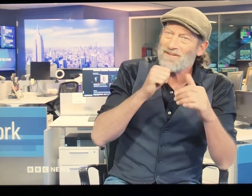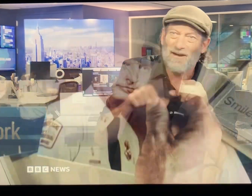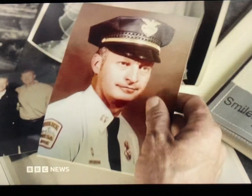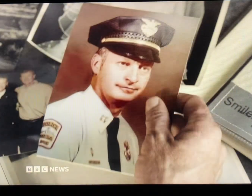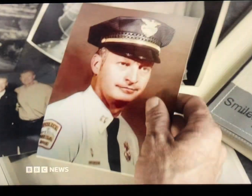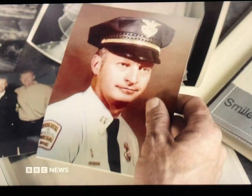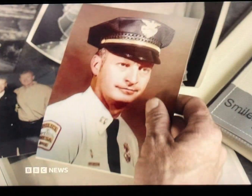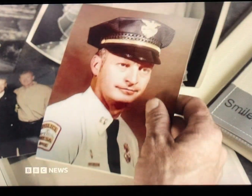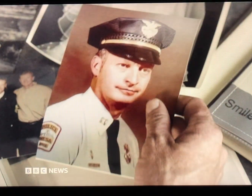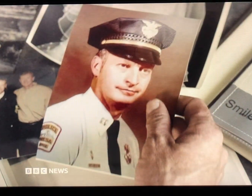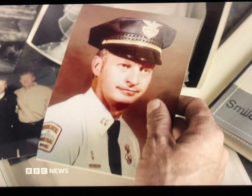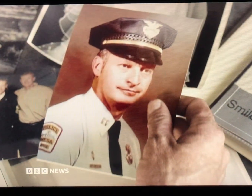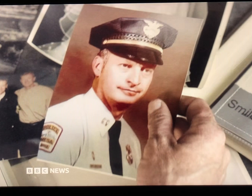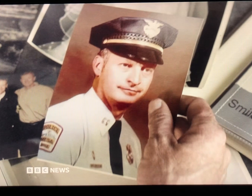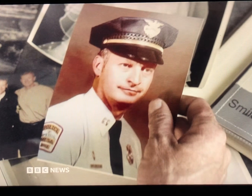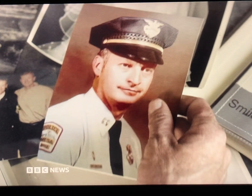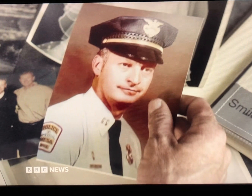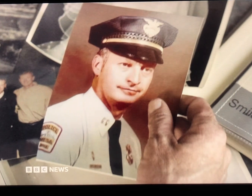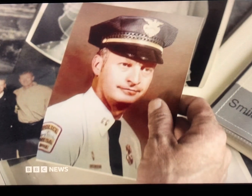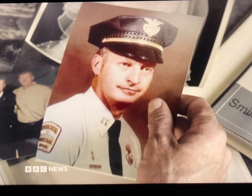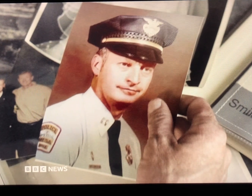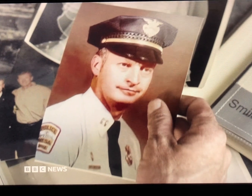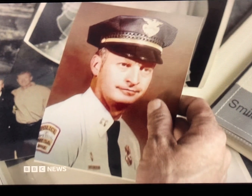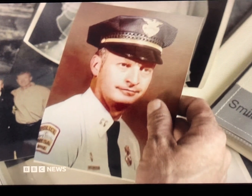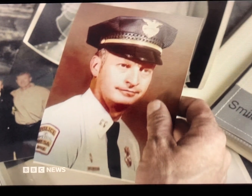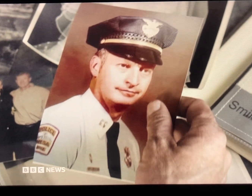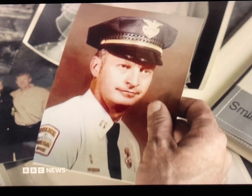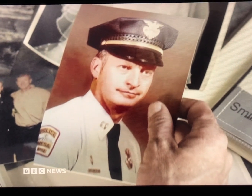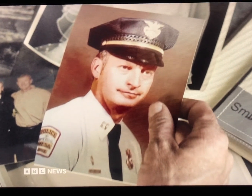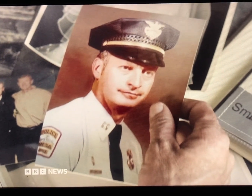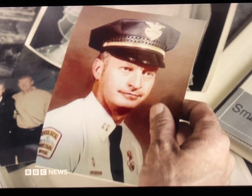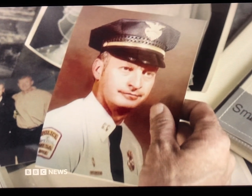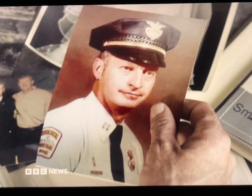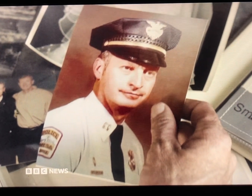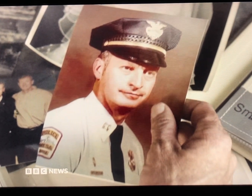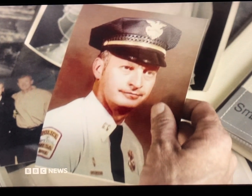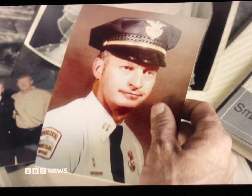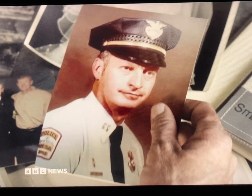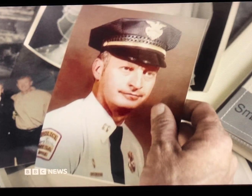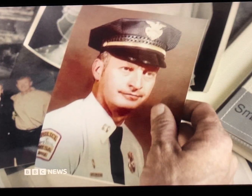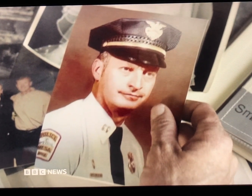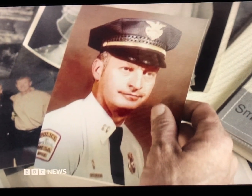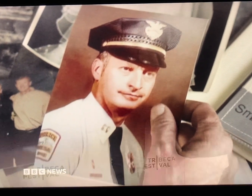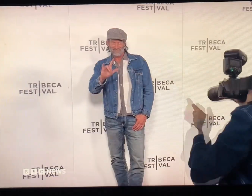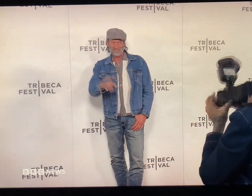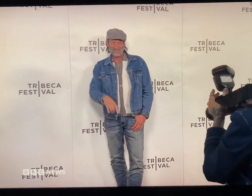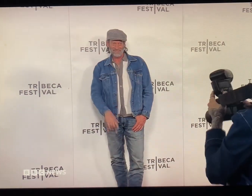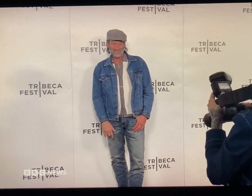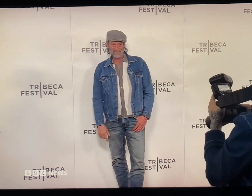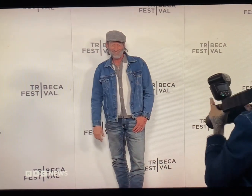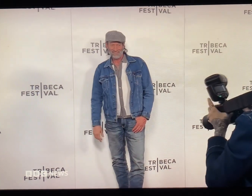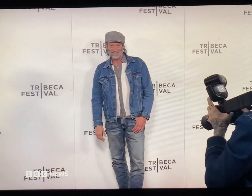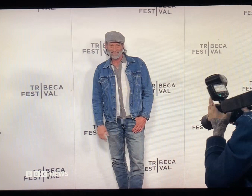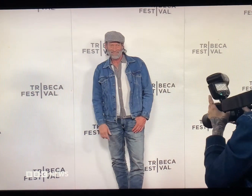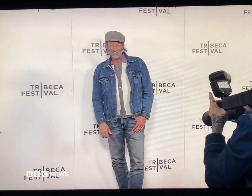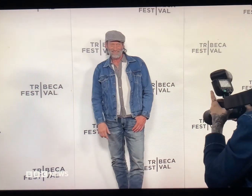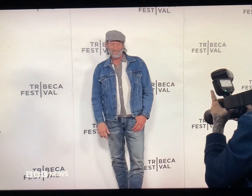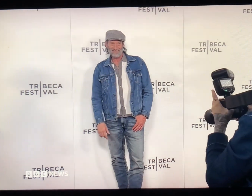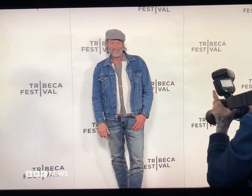didn't allow deafness to stop me. I'm not broken. No one can take my deafness away. No one needs to fix me. So that's one reason why we're sharing this film